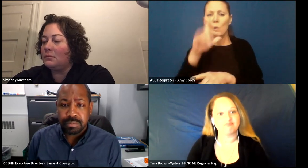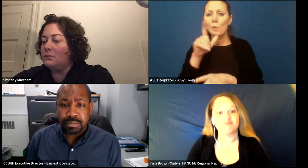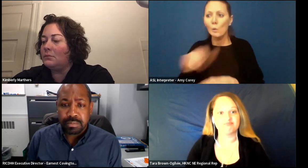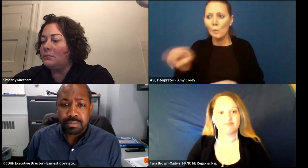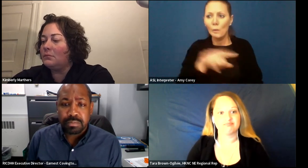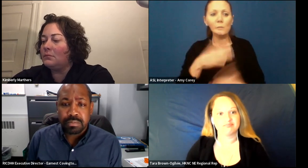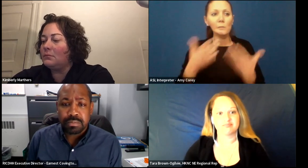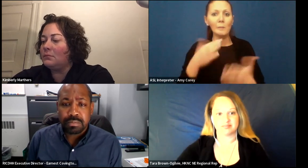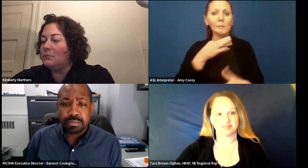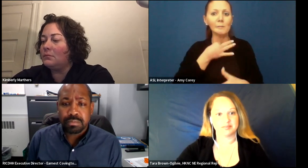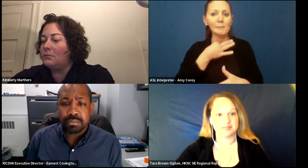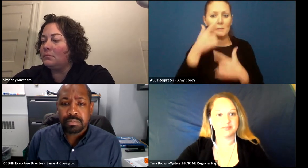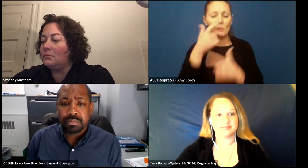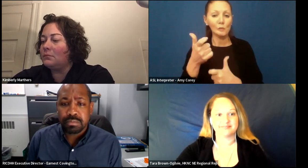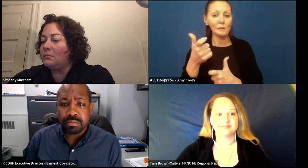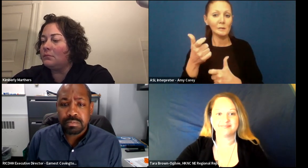interested.